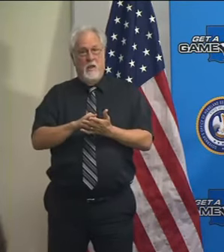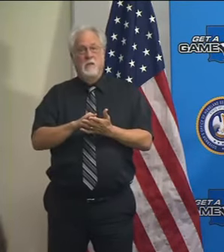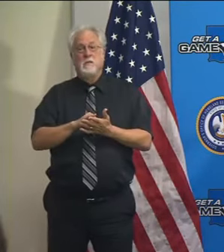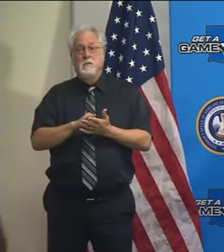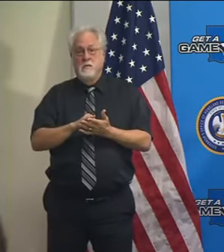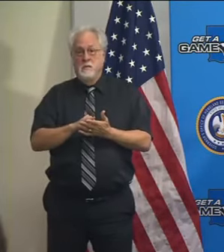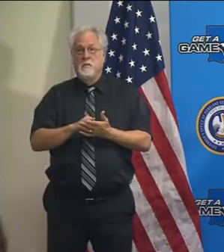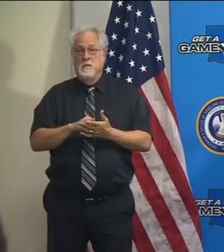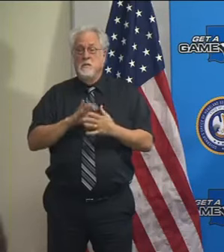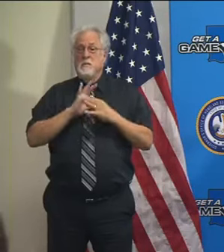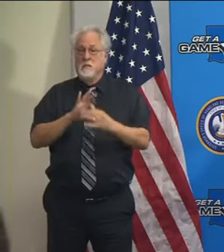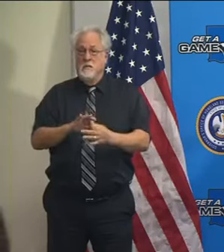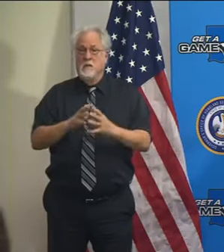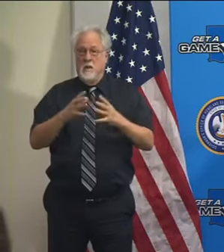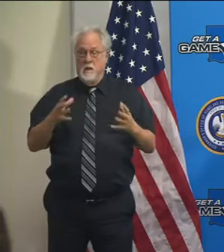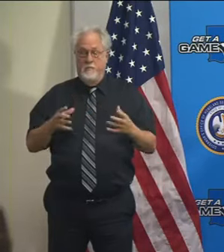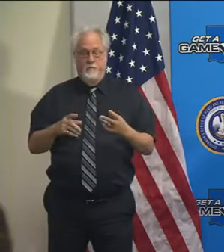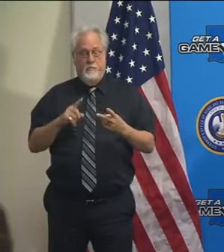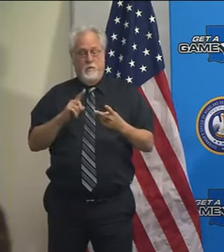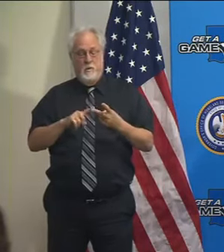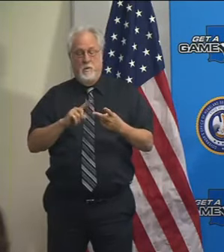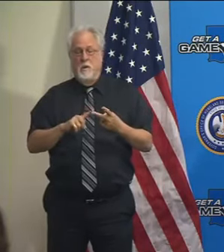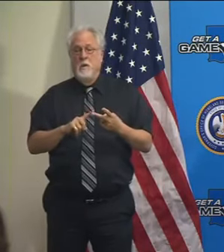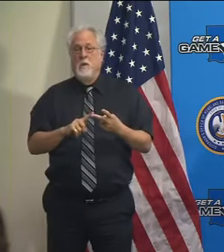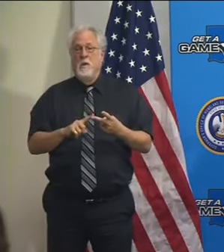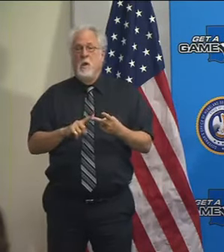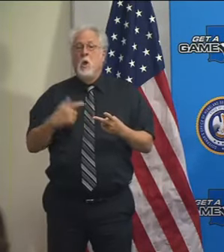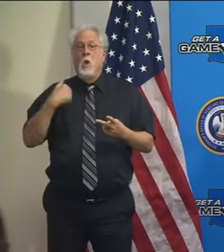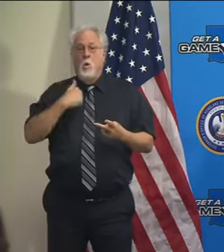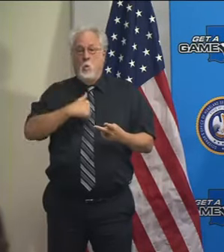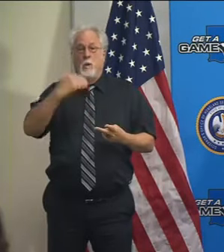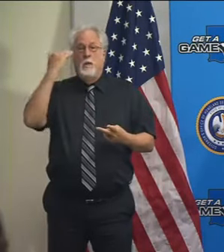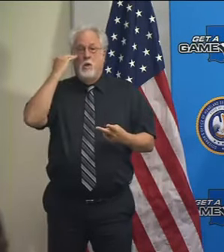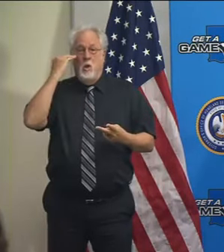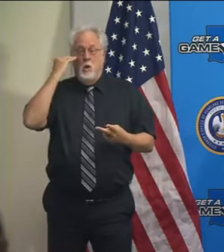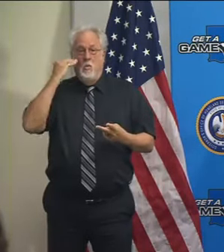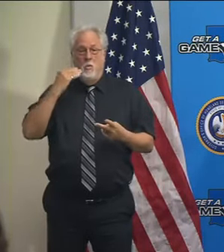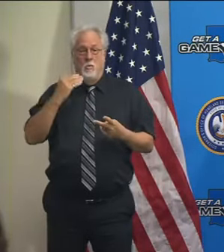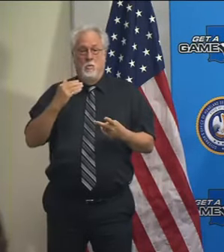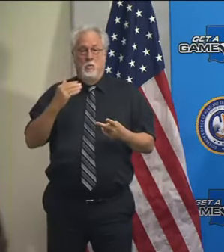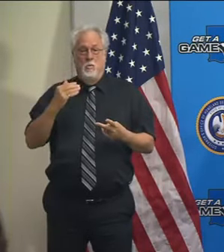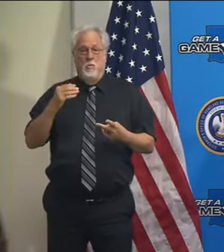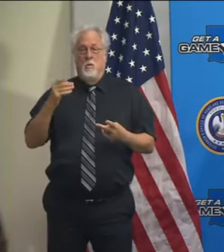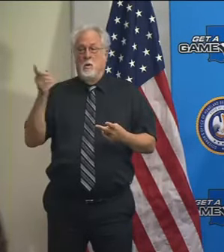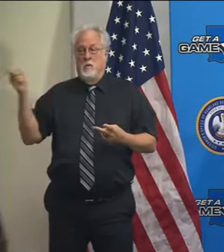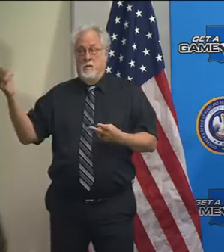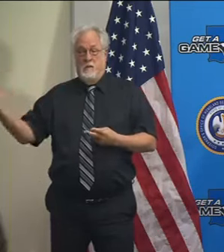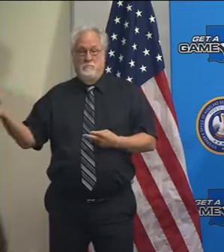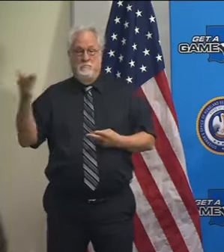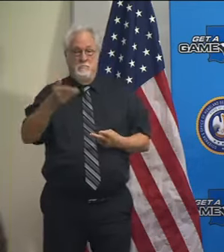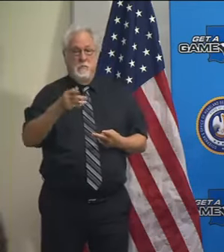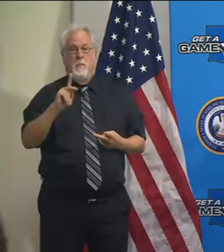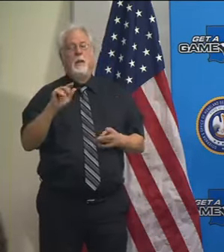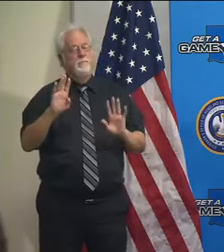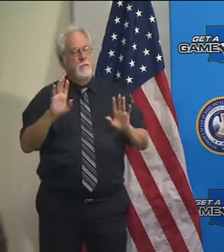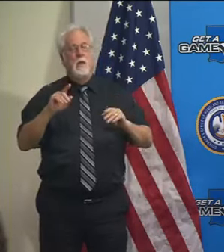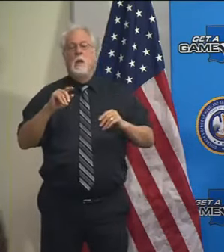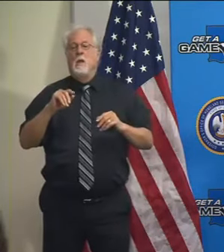an awful lot to do with it. Secondly, we know that they put forth a plan, and by the